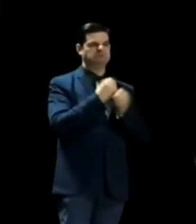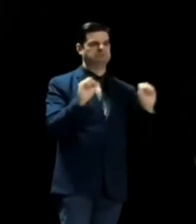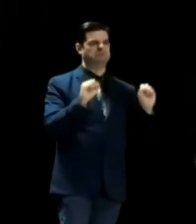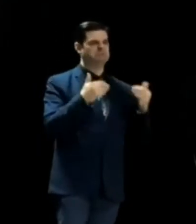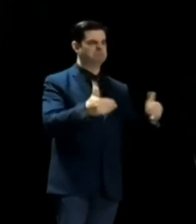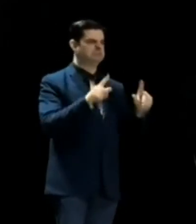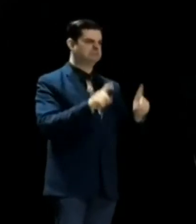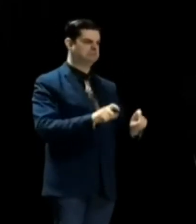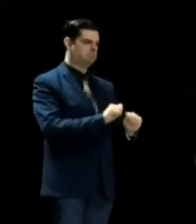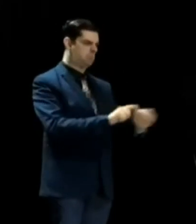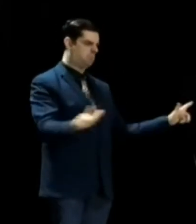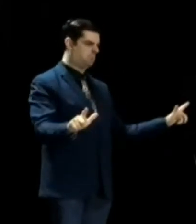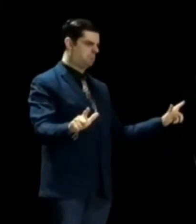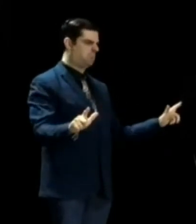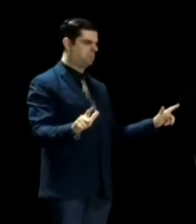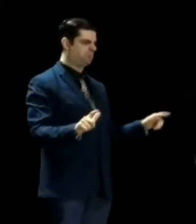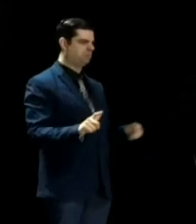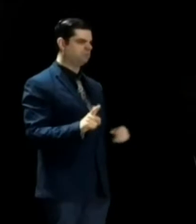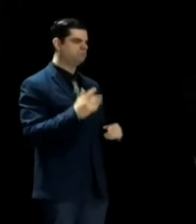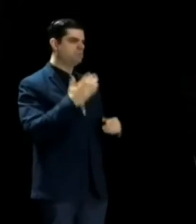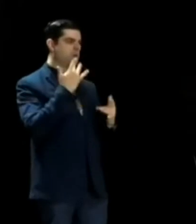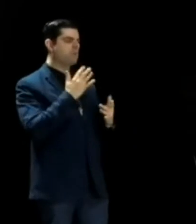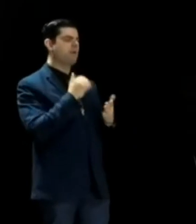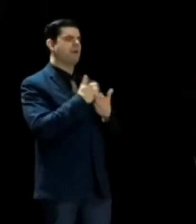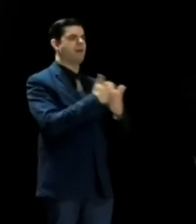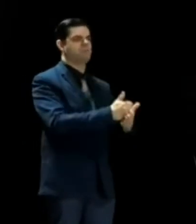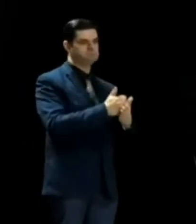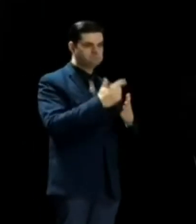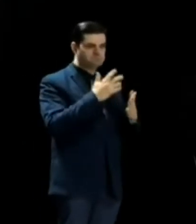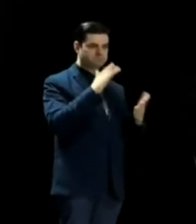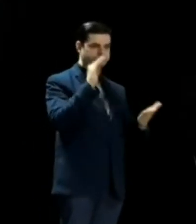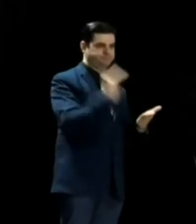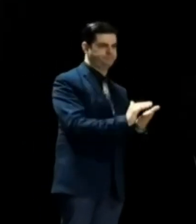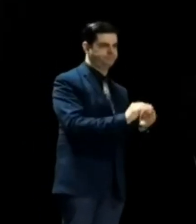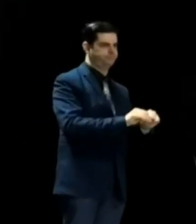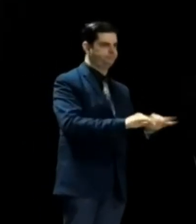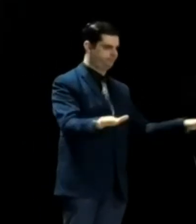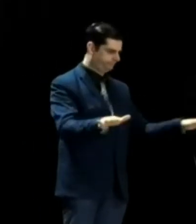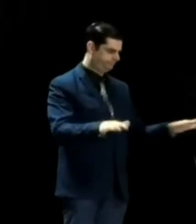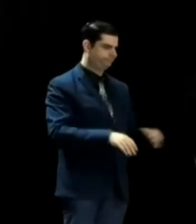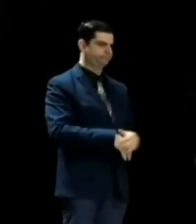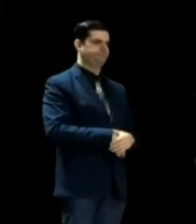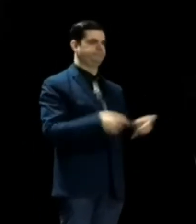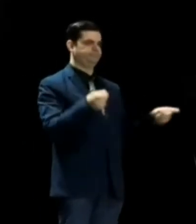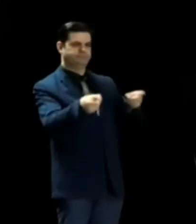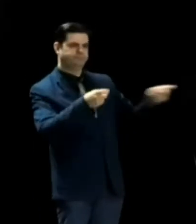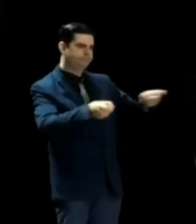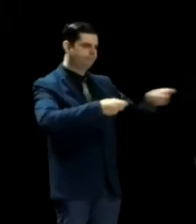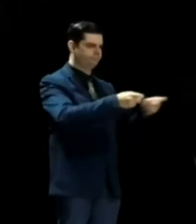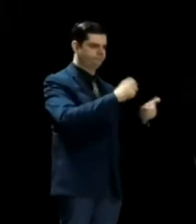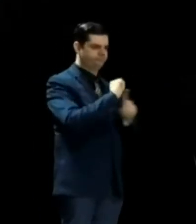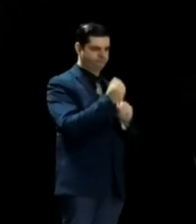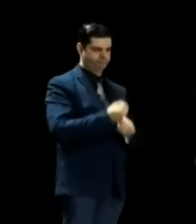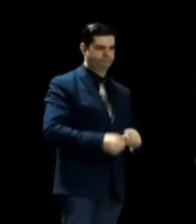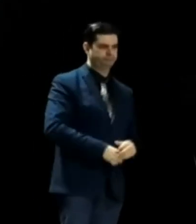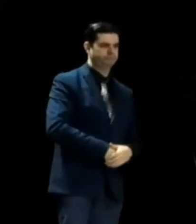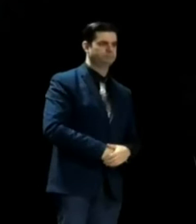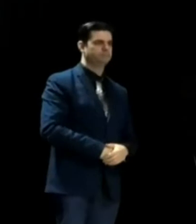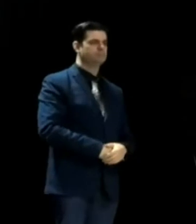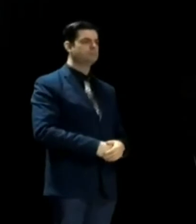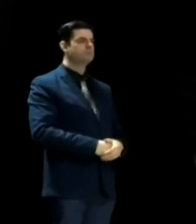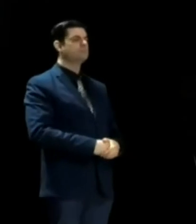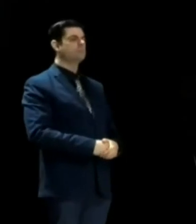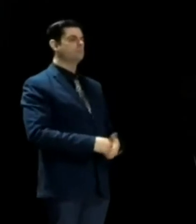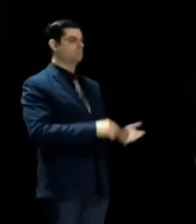this. So again, we want to thank our partners there. I know many of our nursing homes are actually